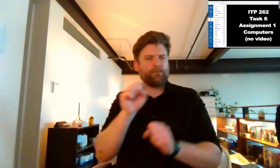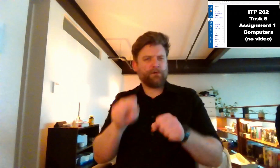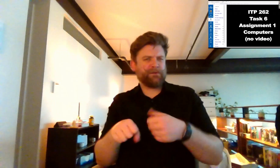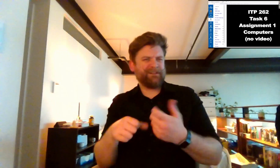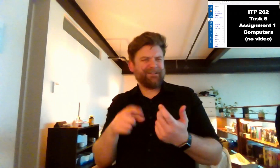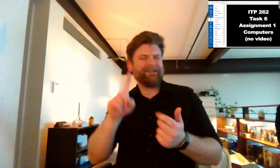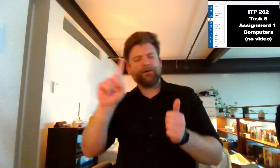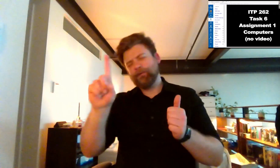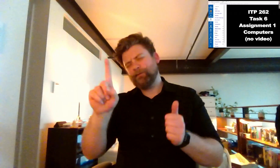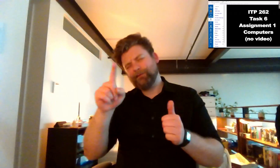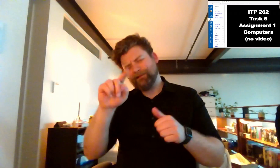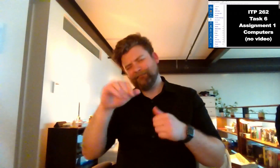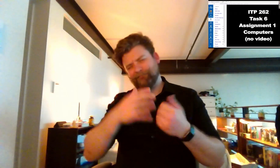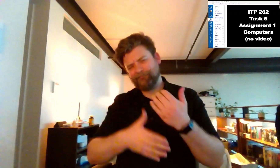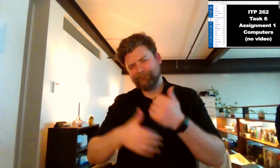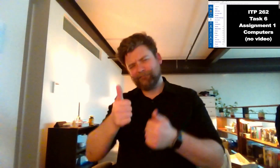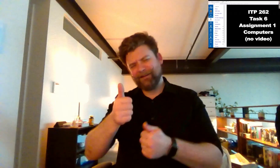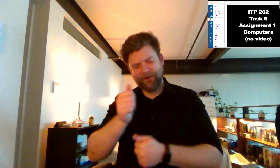Who was in here that said